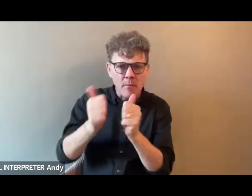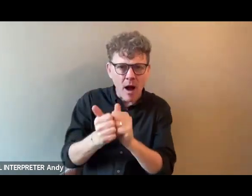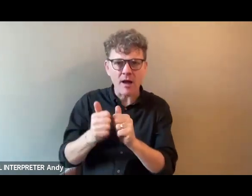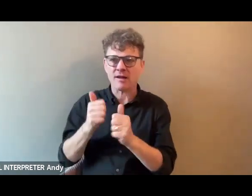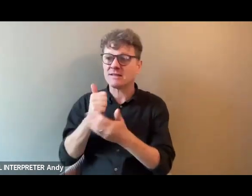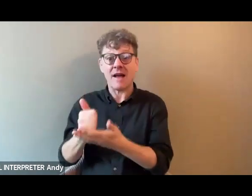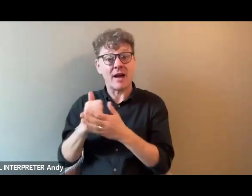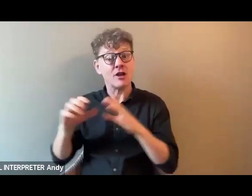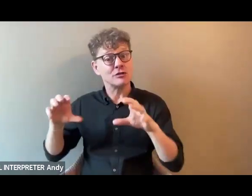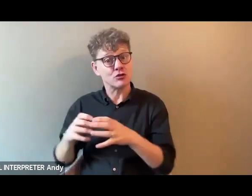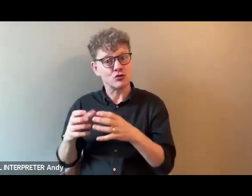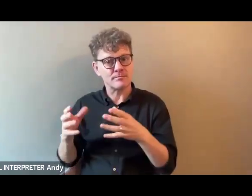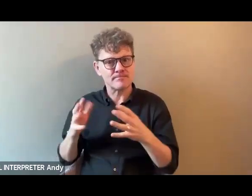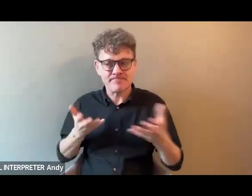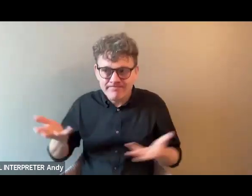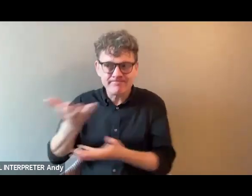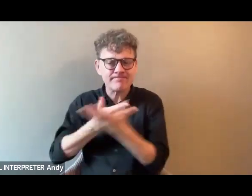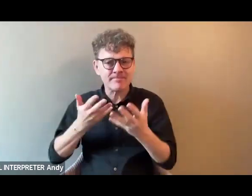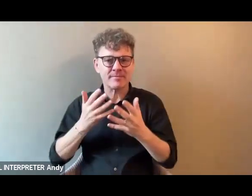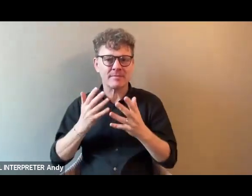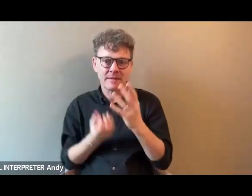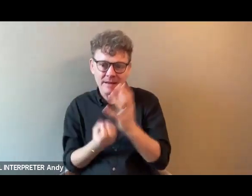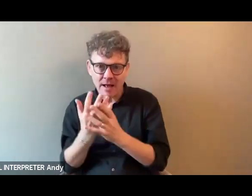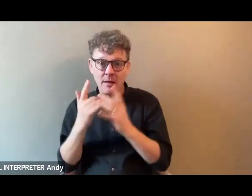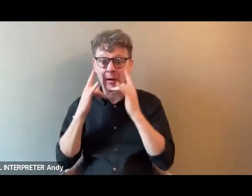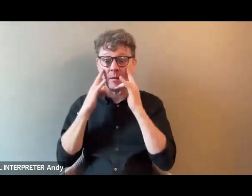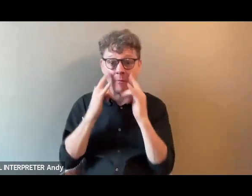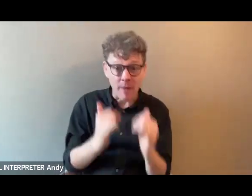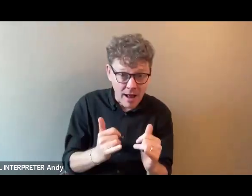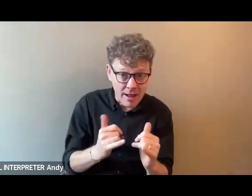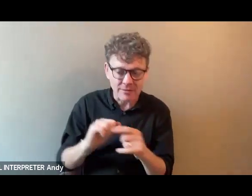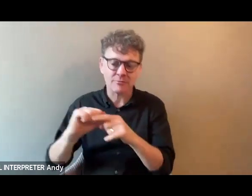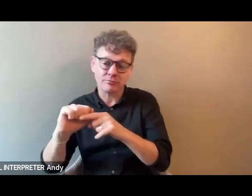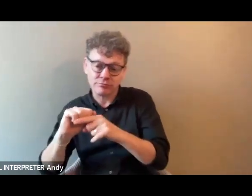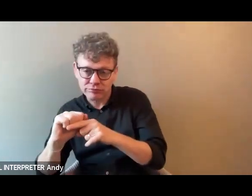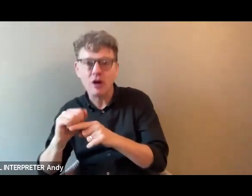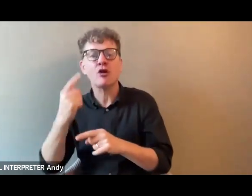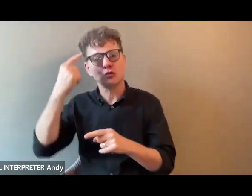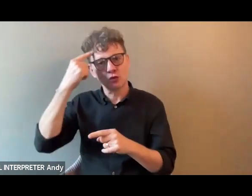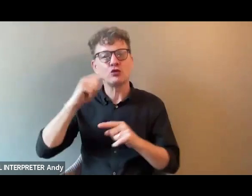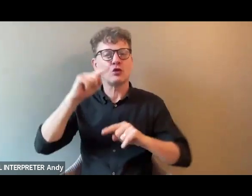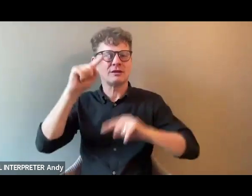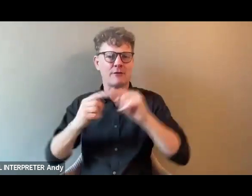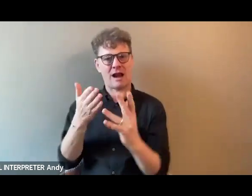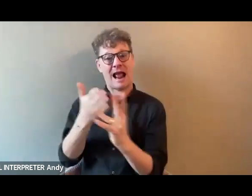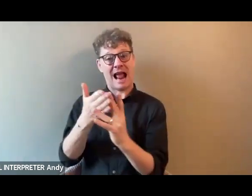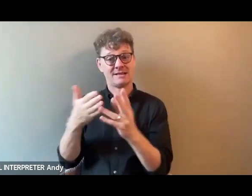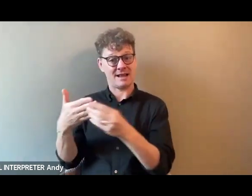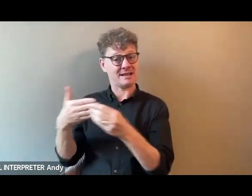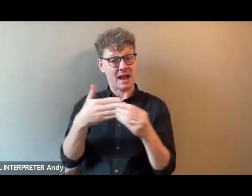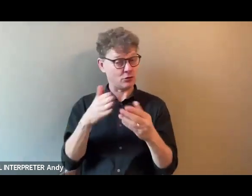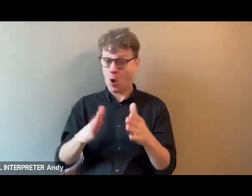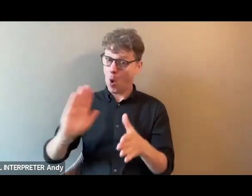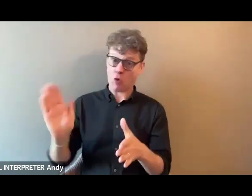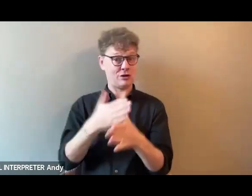to develop, pilot and refine a neurodivergent access guide. This is an original,